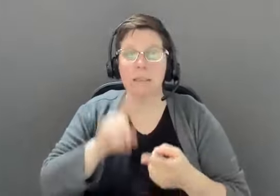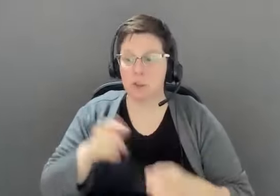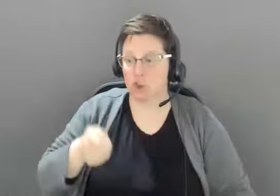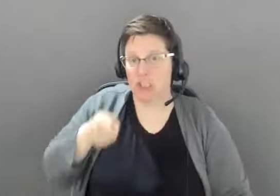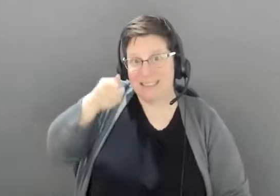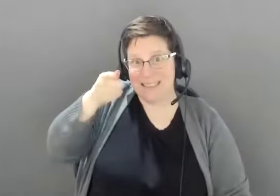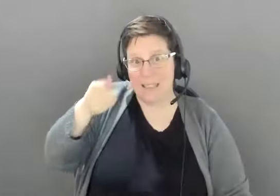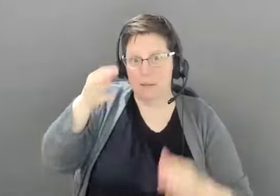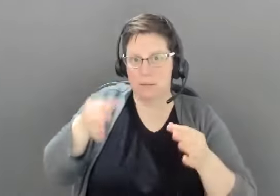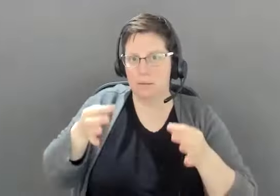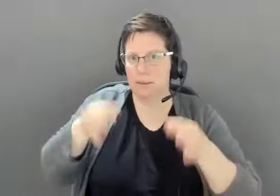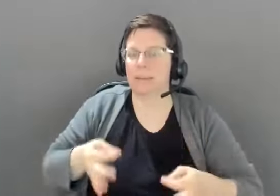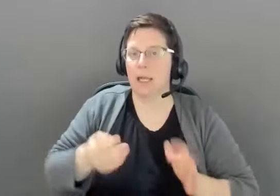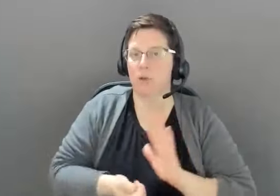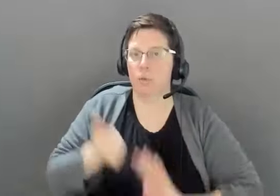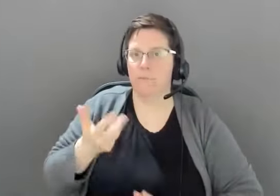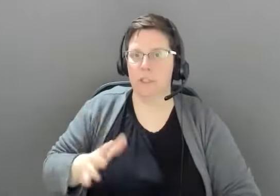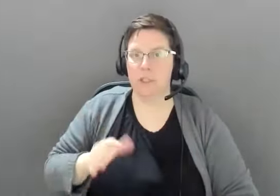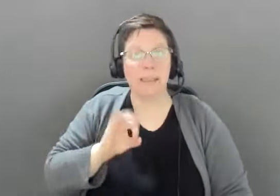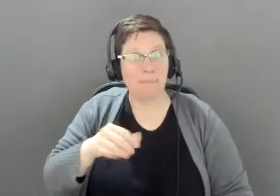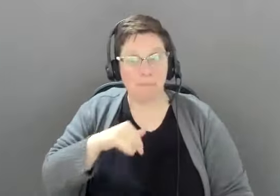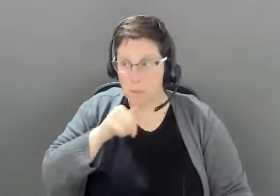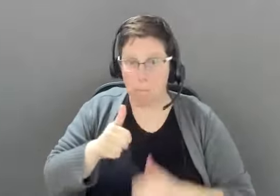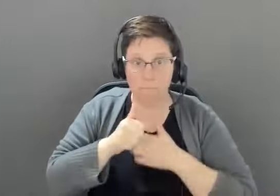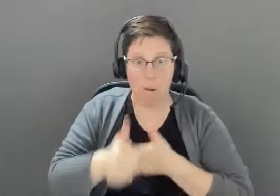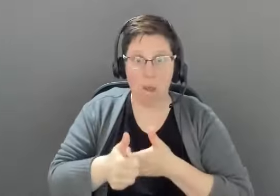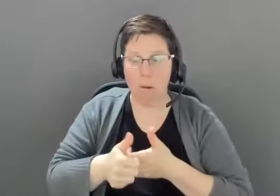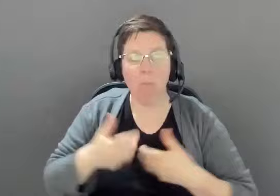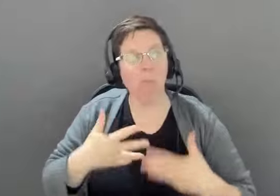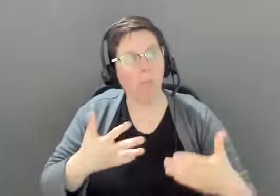Failure to comply with a publication ban order constitutes a summary conviction,